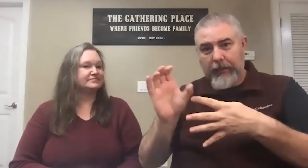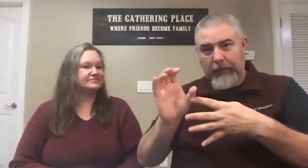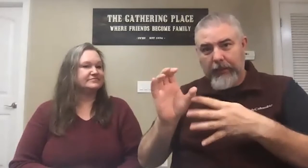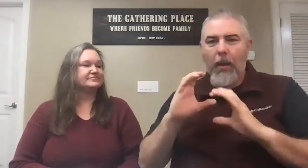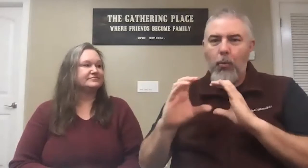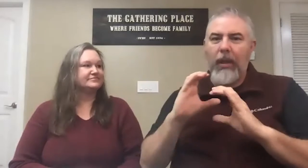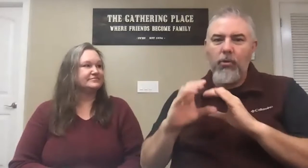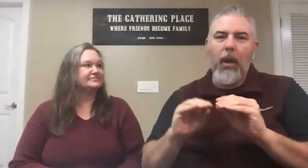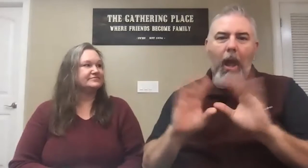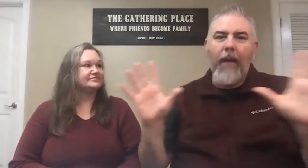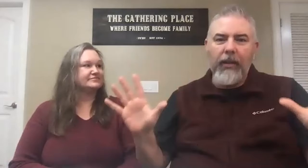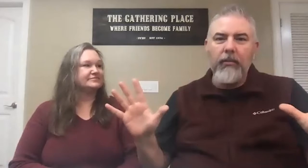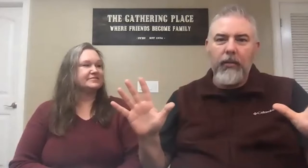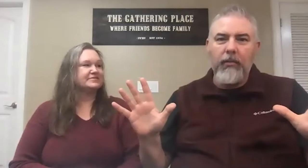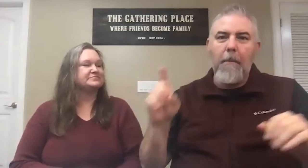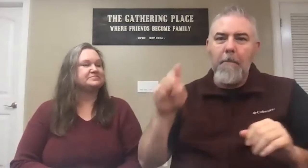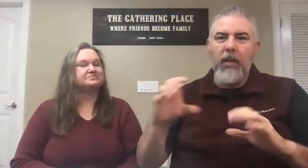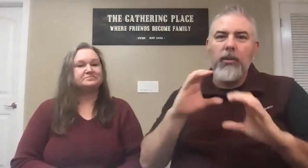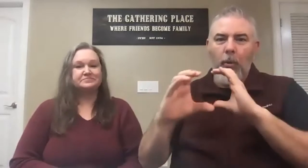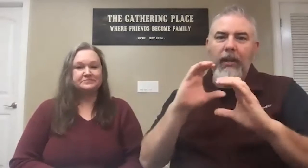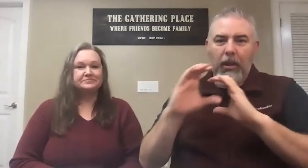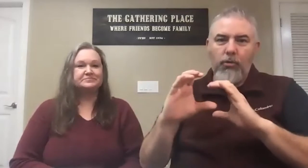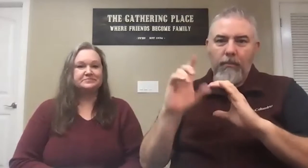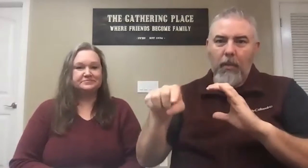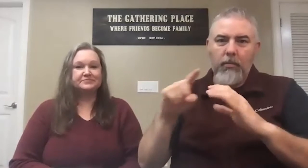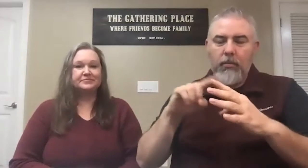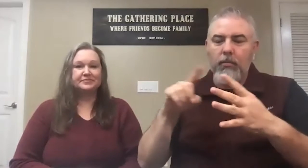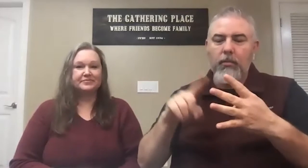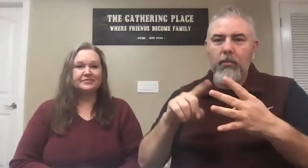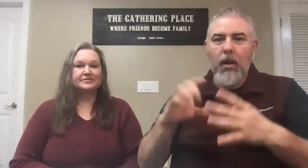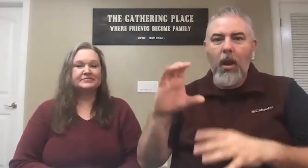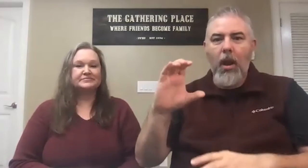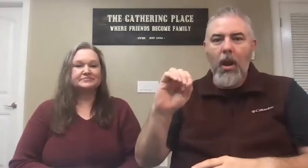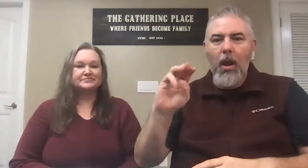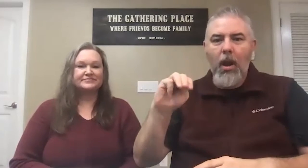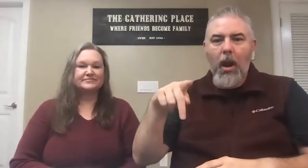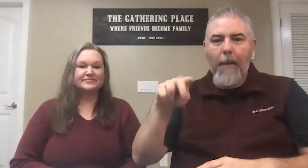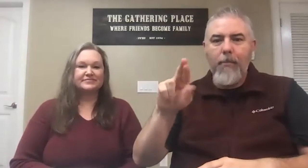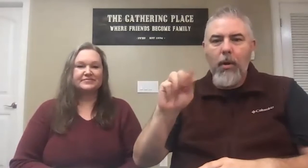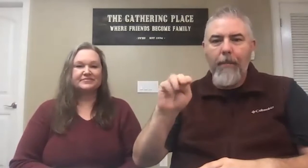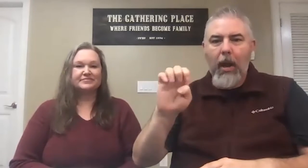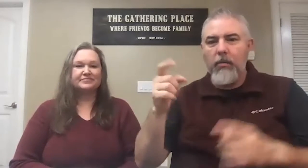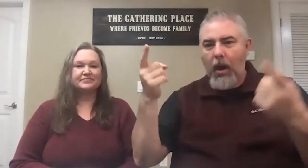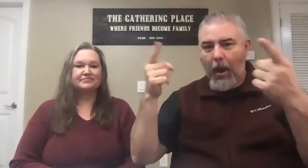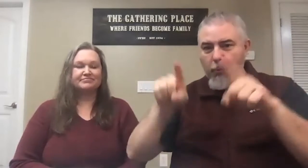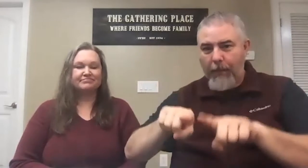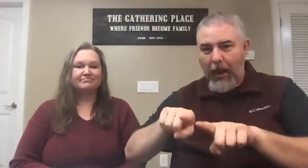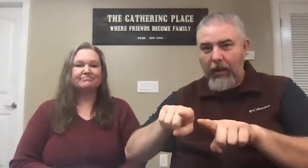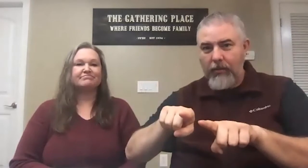them. The first C is communication, obviously. Communication is a must. The second is